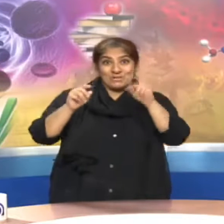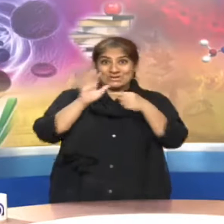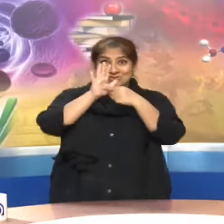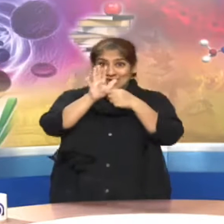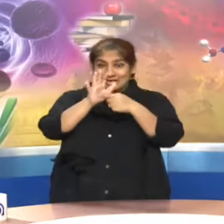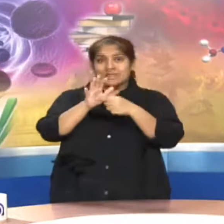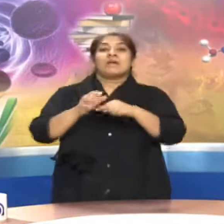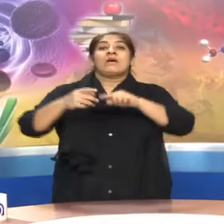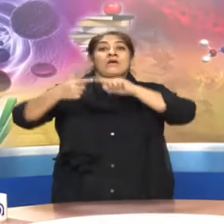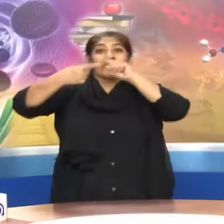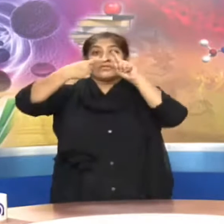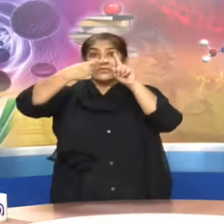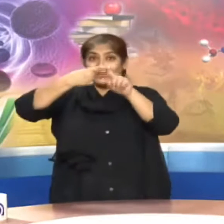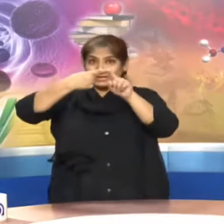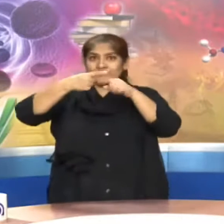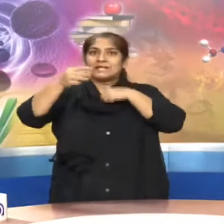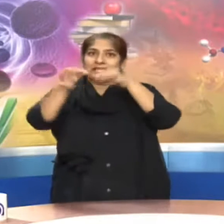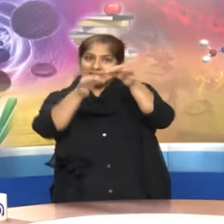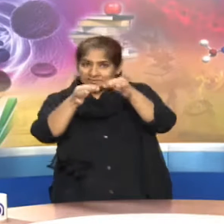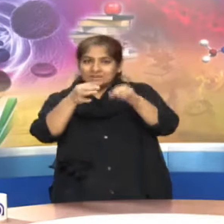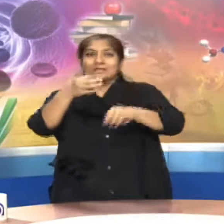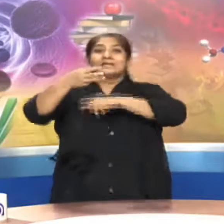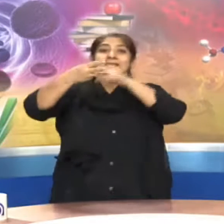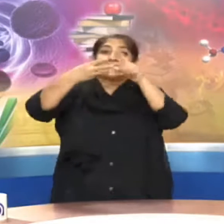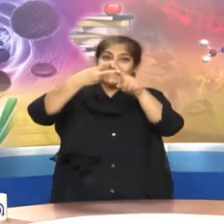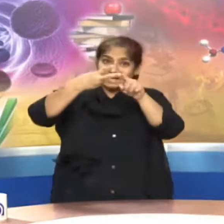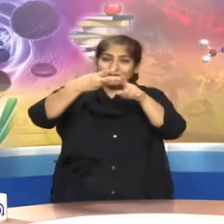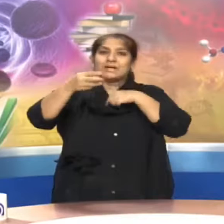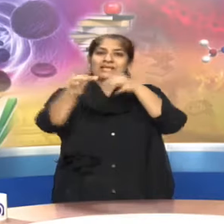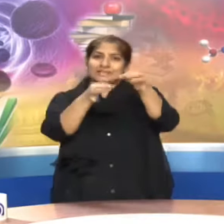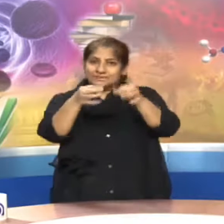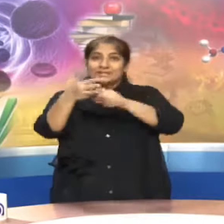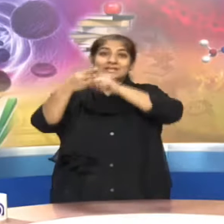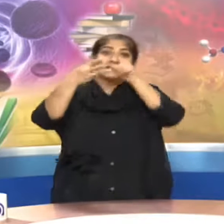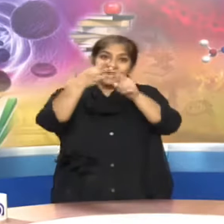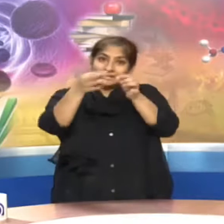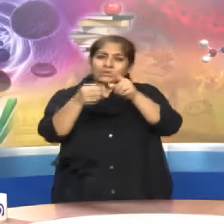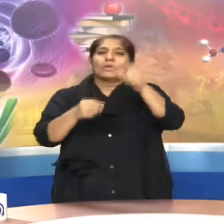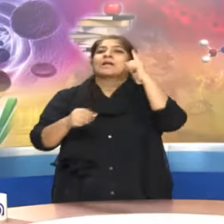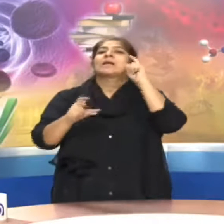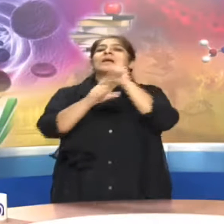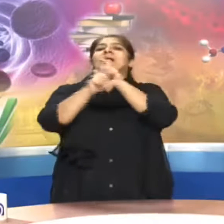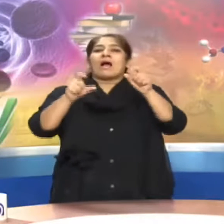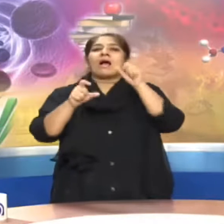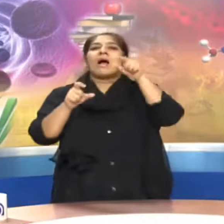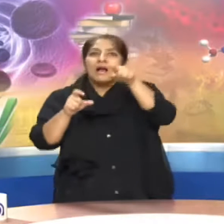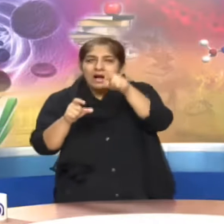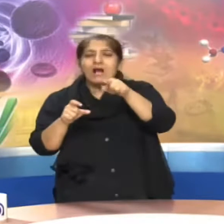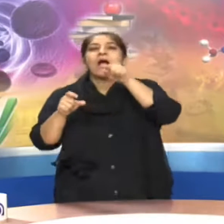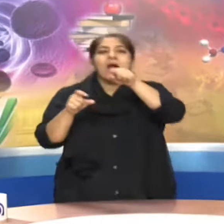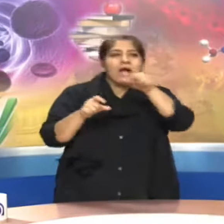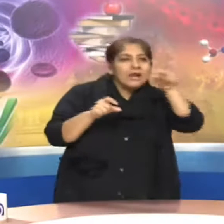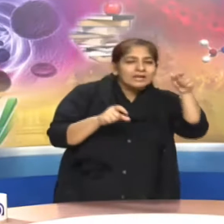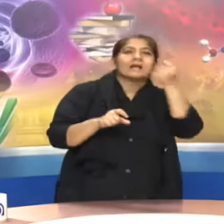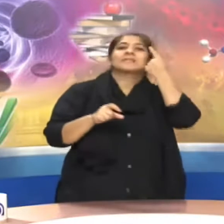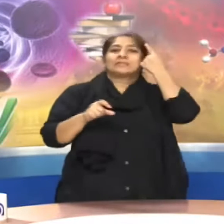Just as you saw these points, so the first point, second point and third point, they will make